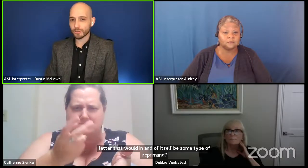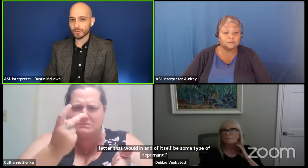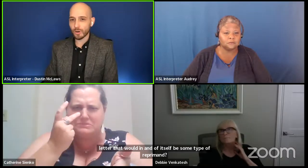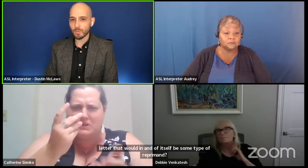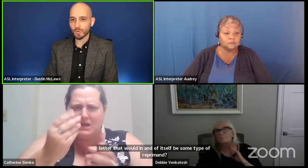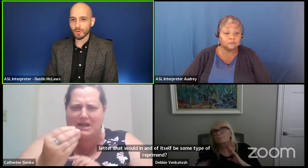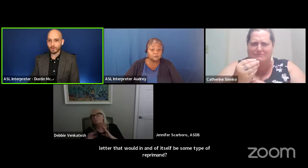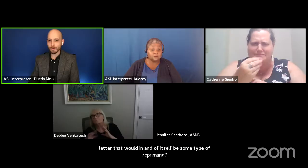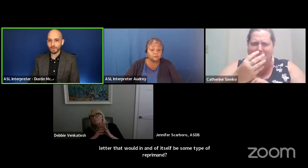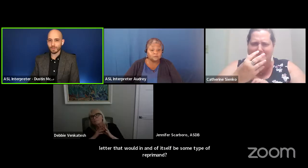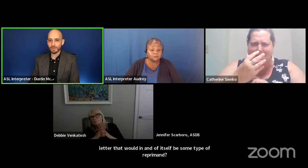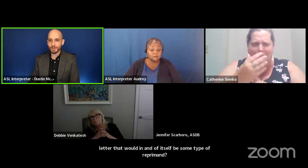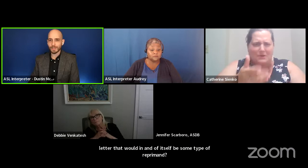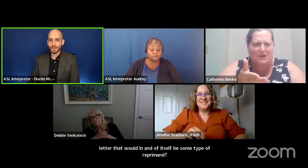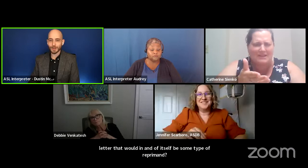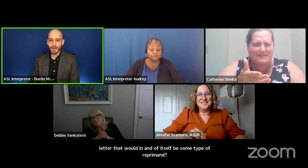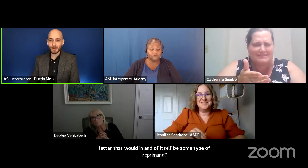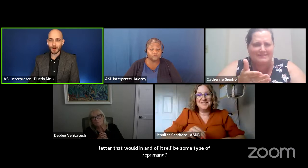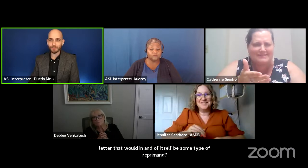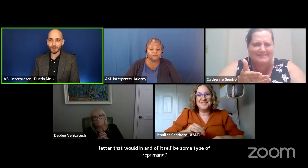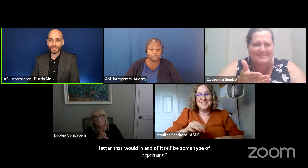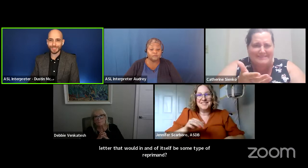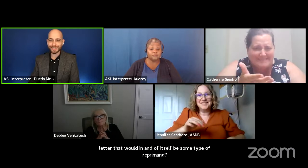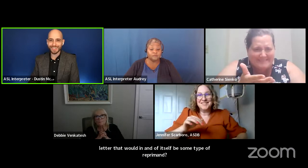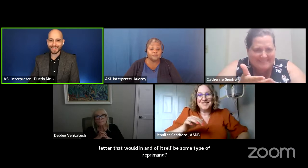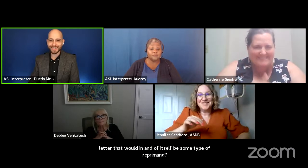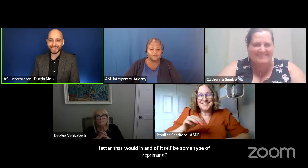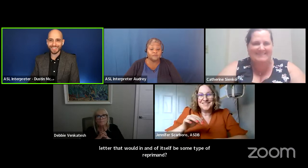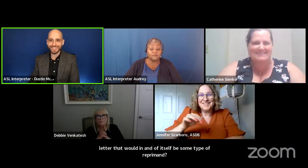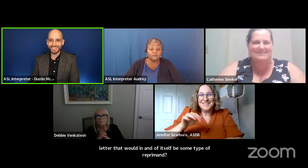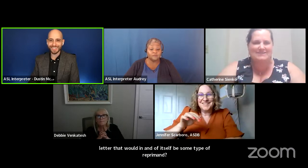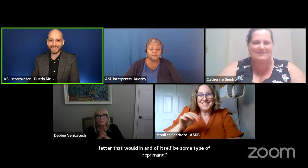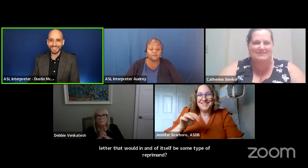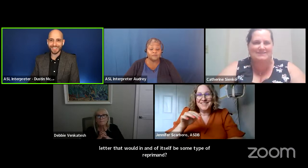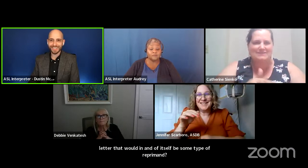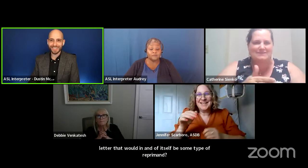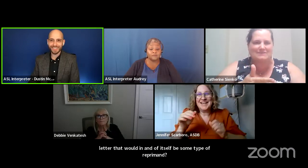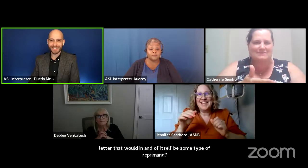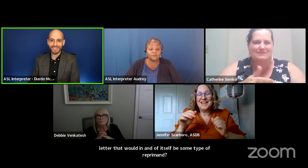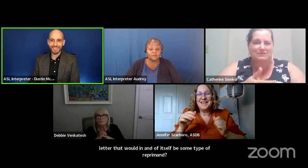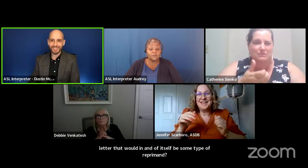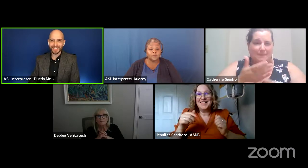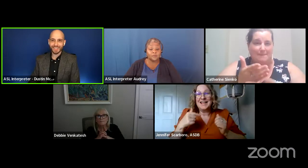Commissioner Scarborough, I saw your camera on for just a sec.